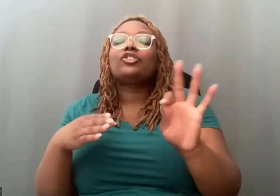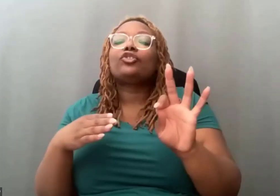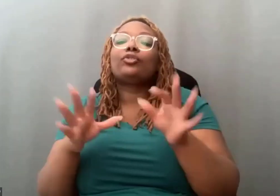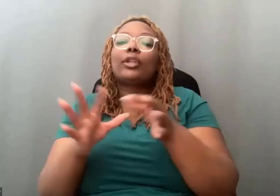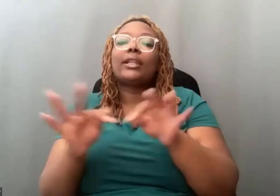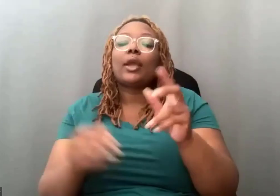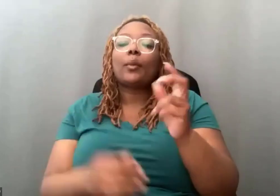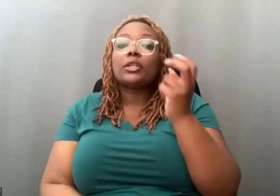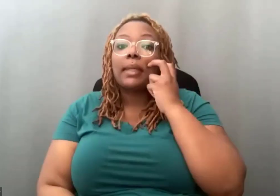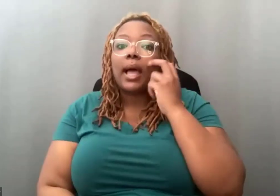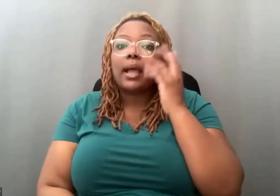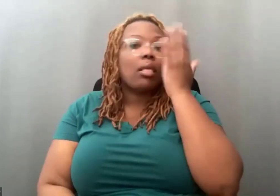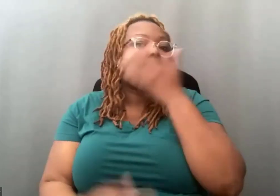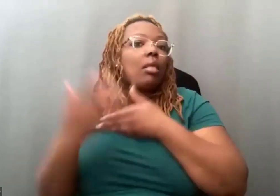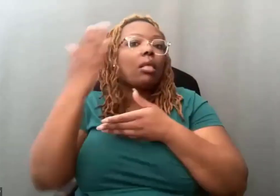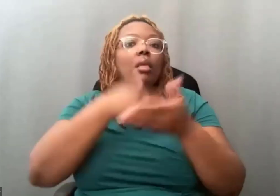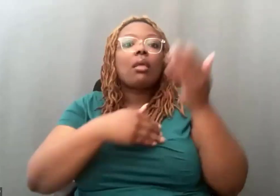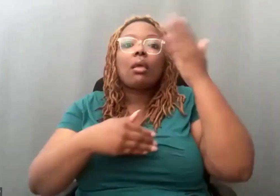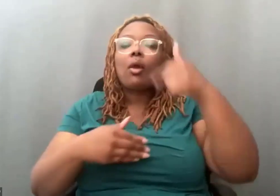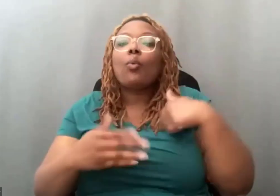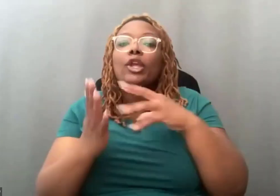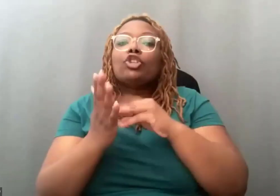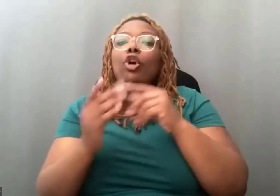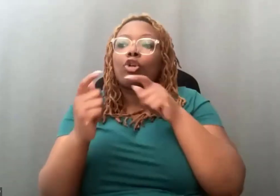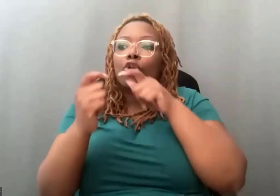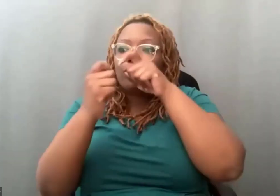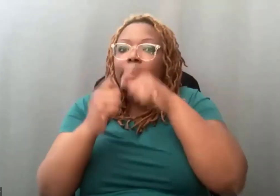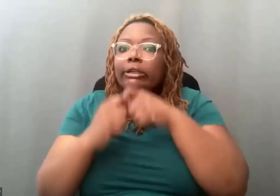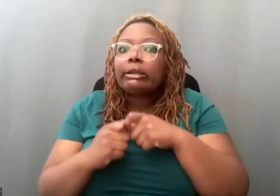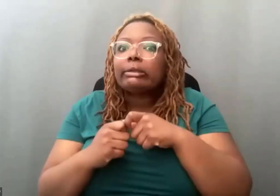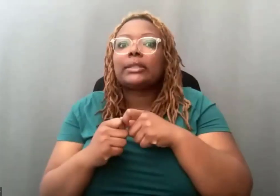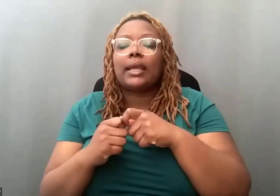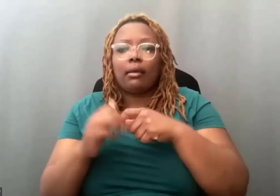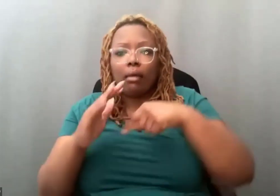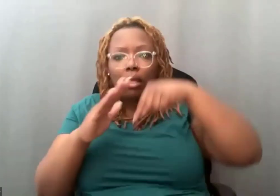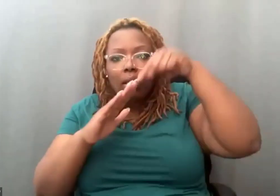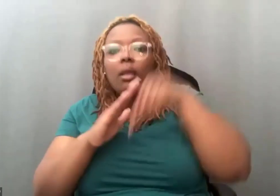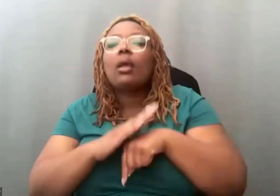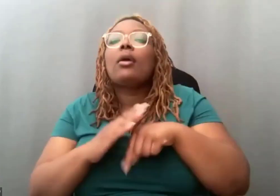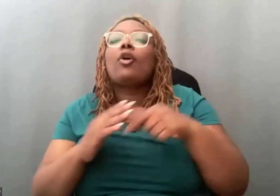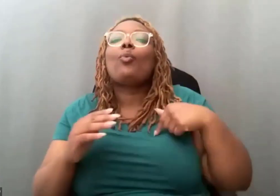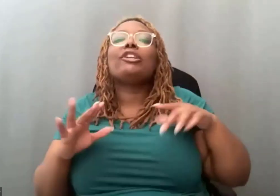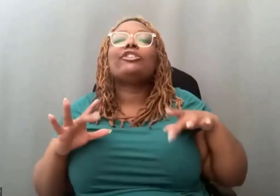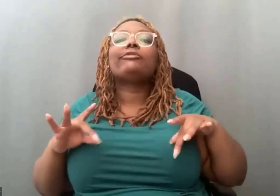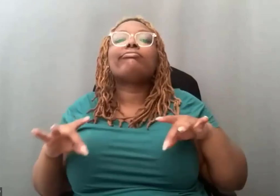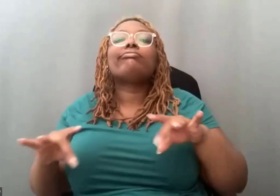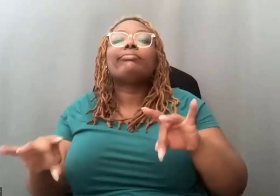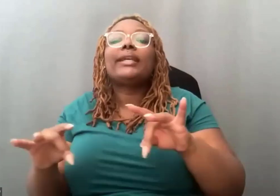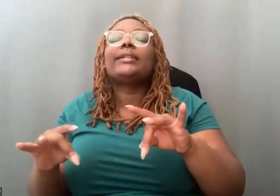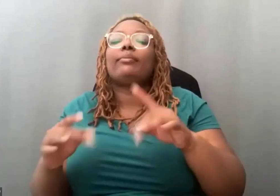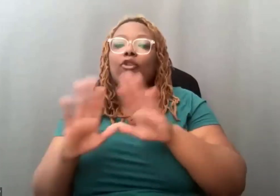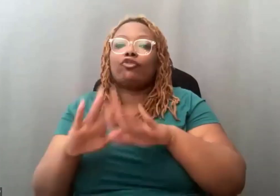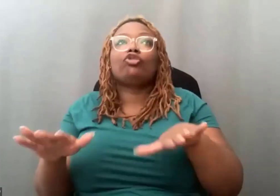blindness, where we never learn all of these nitty-gritty terms for things that we just picked up as children.